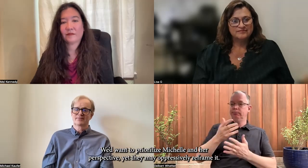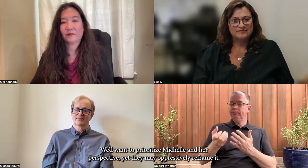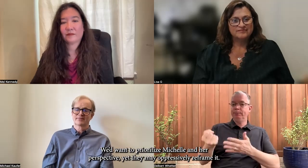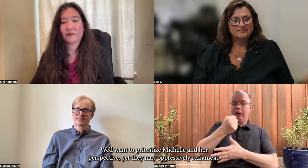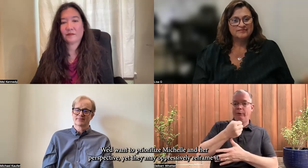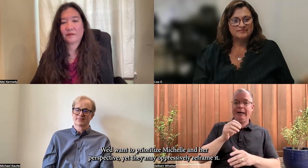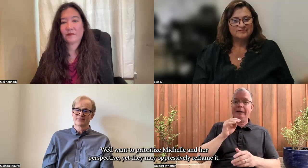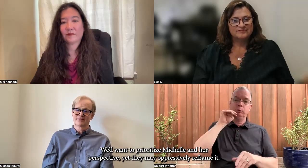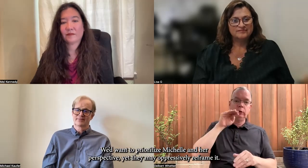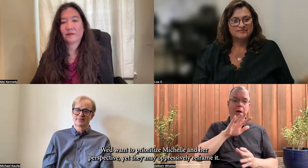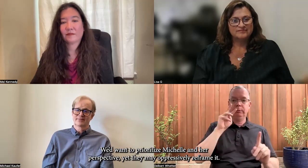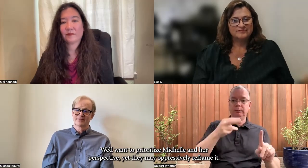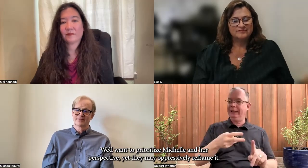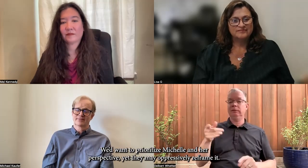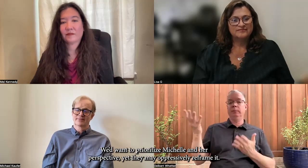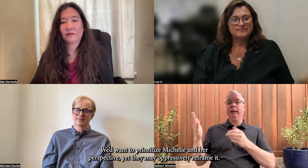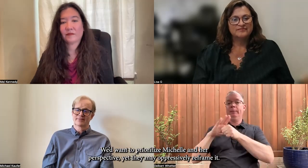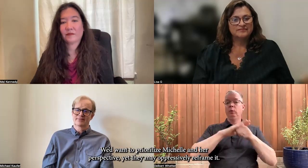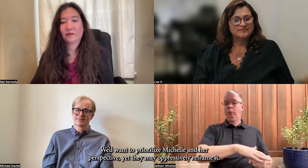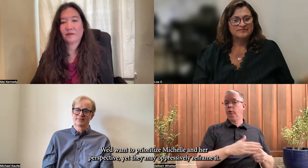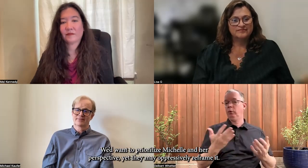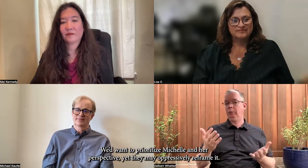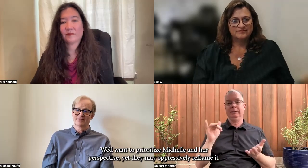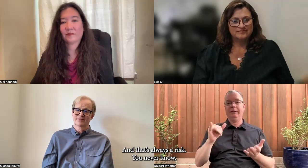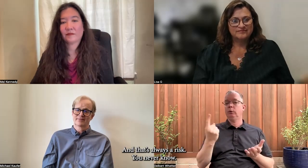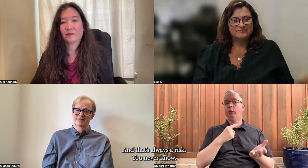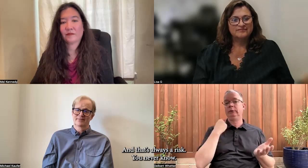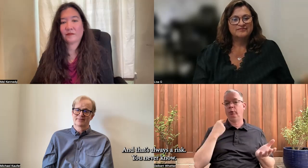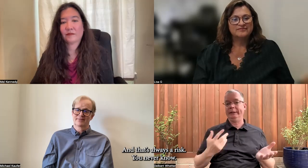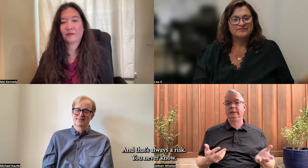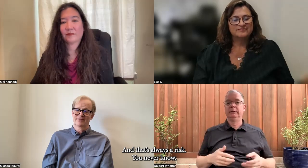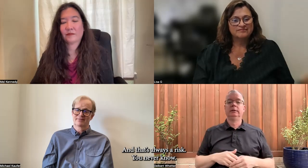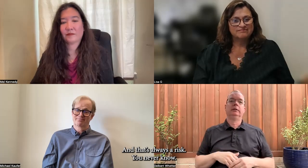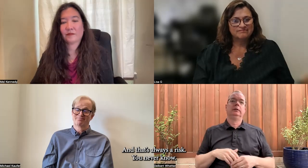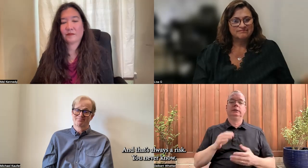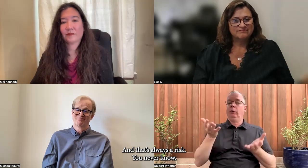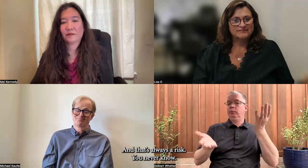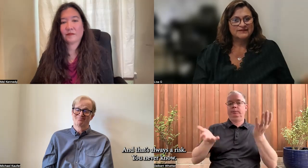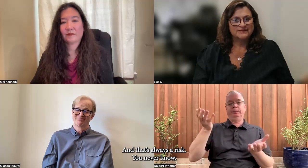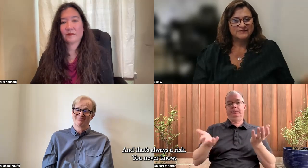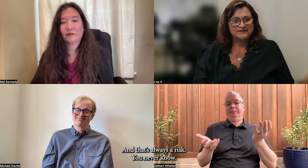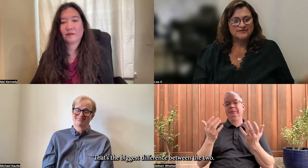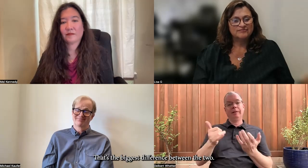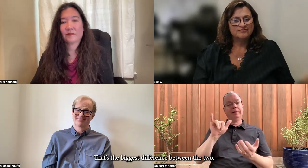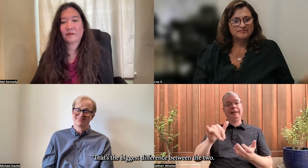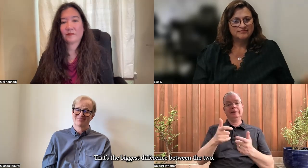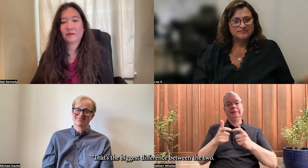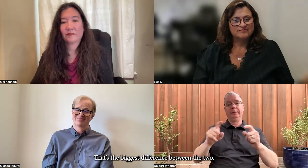We'd want to prioritize Michelle and her perspective, yet they may oppressively reframe it, and that's always a risk. You never know. That's the